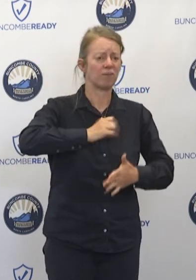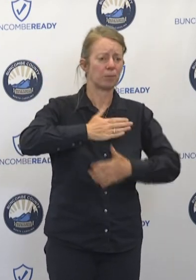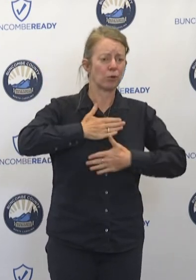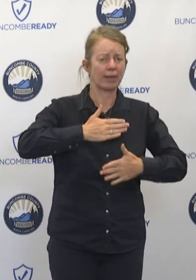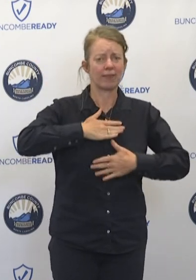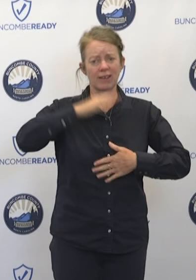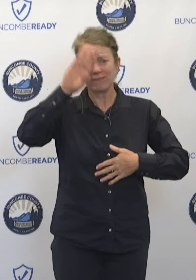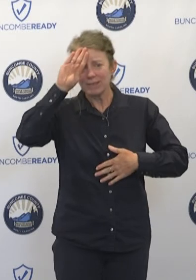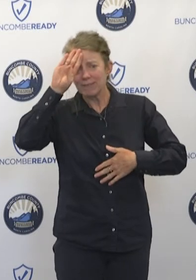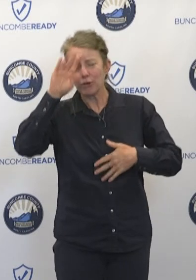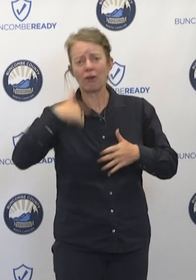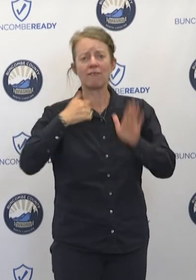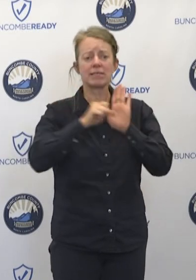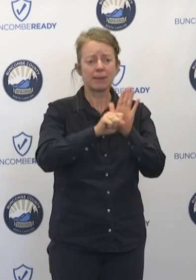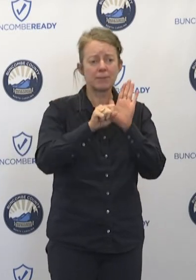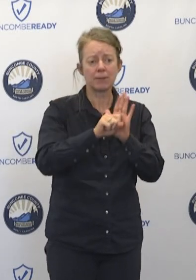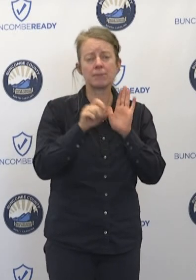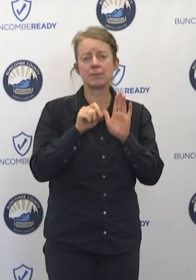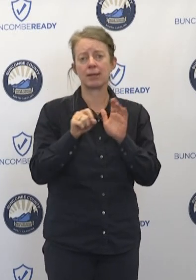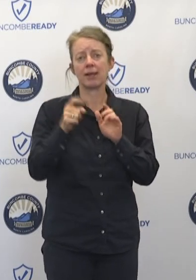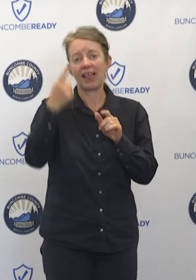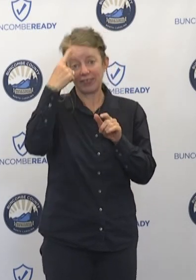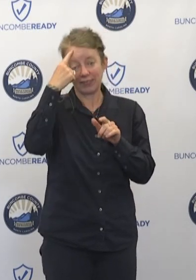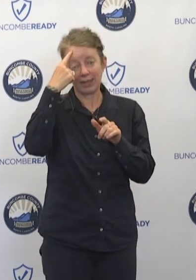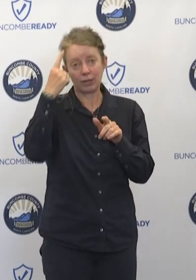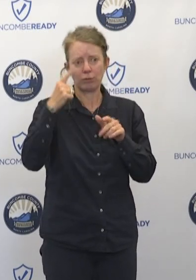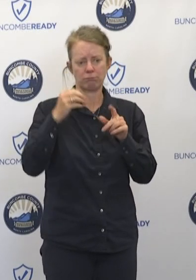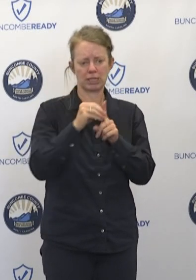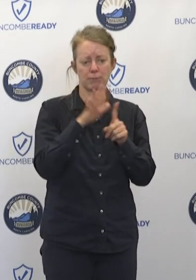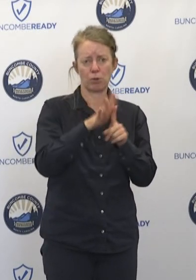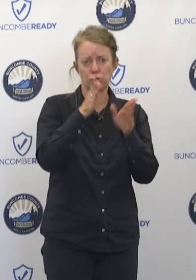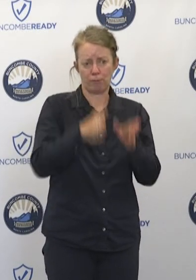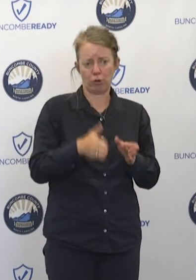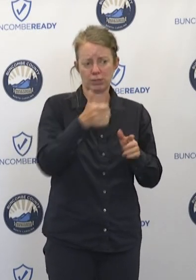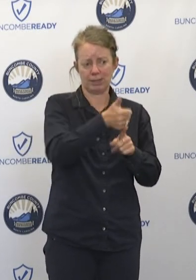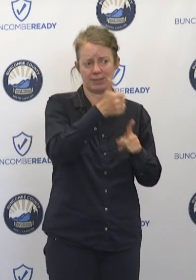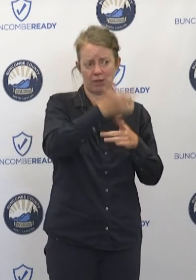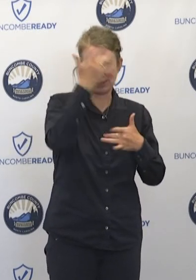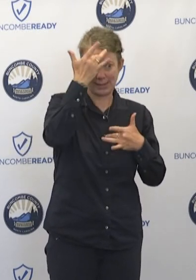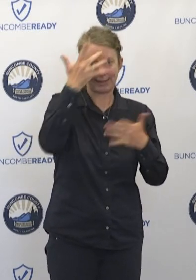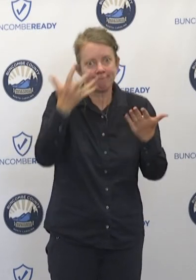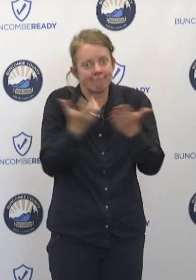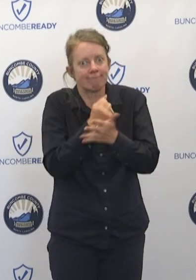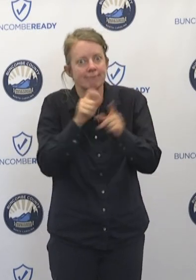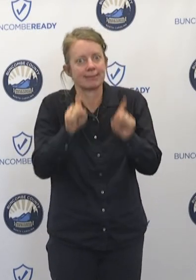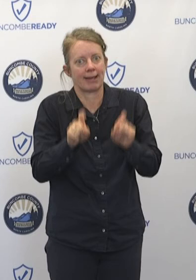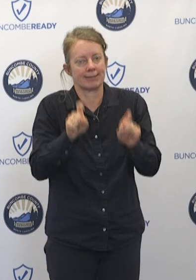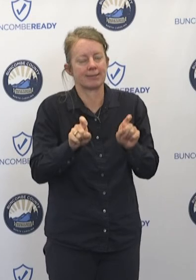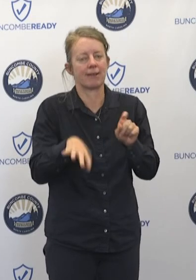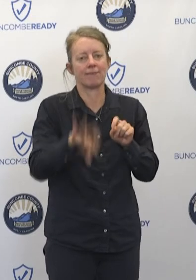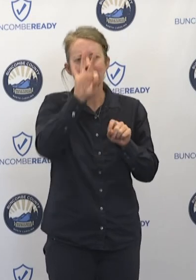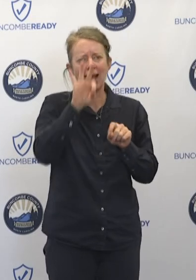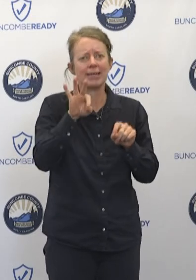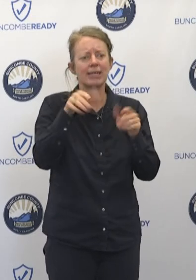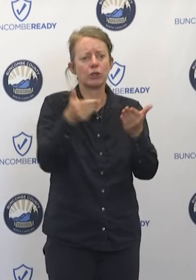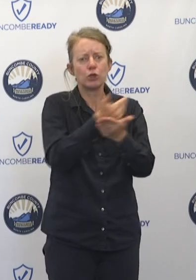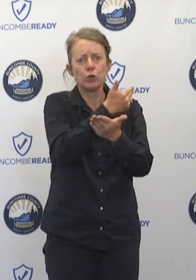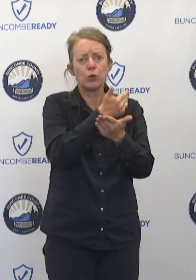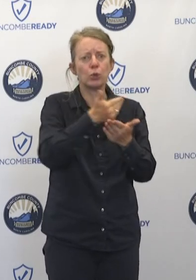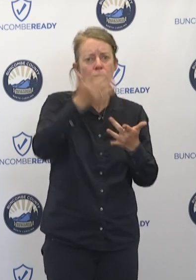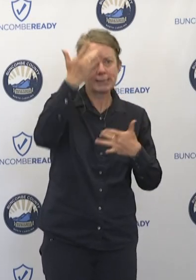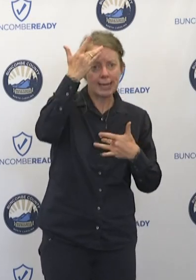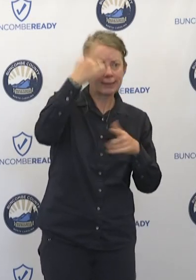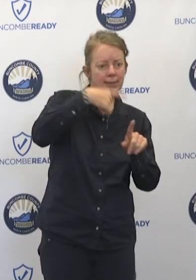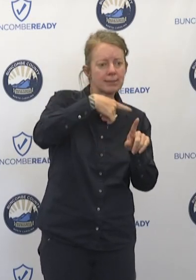may have been exposed to the virus. Finding new cases as quickly as possible is very important to reducing the spread